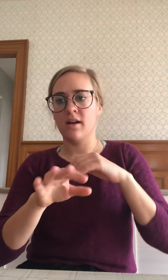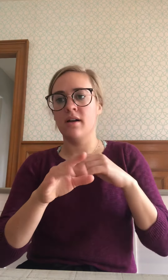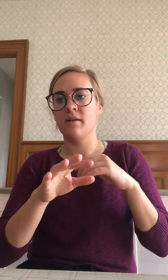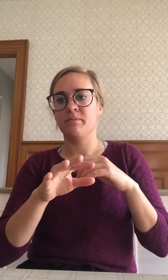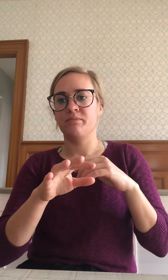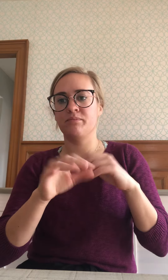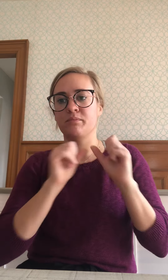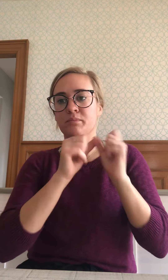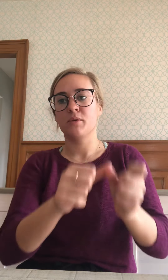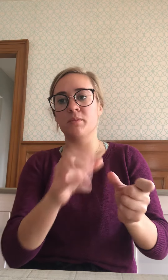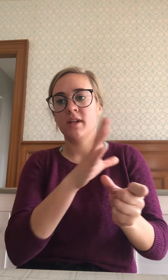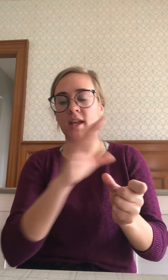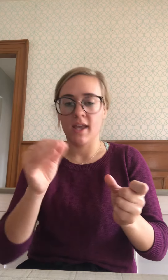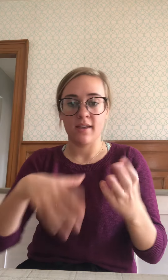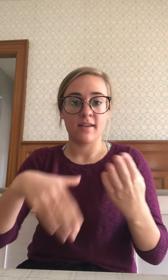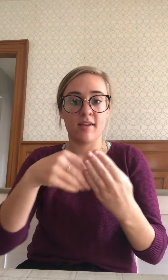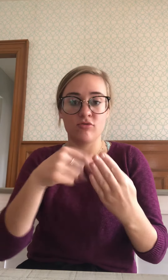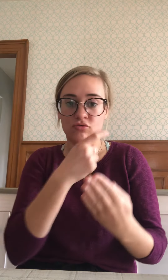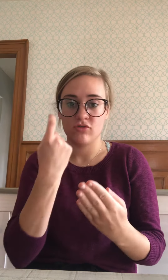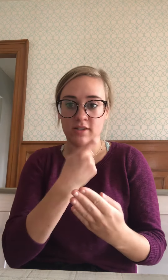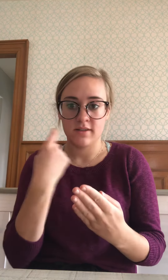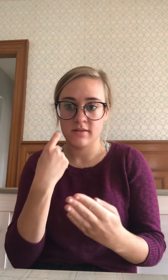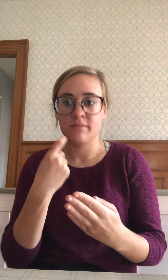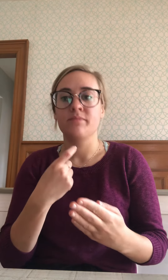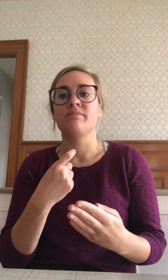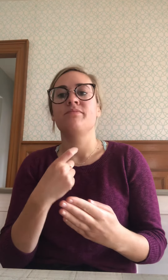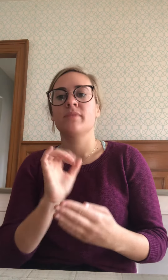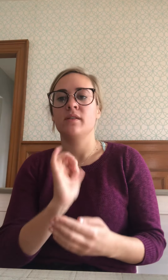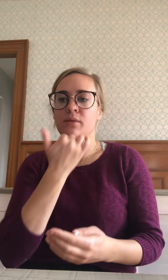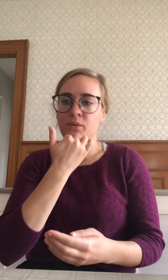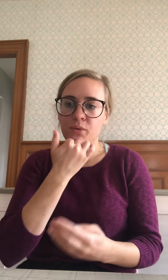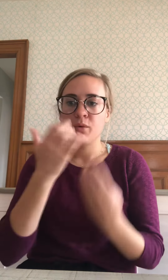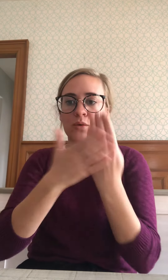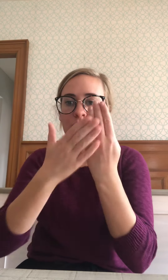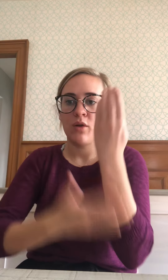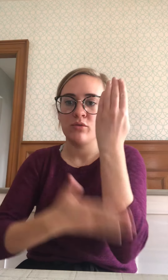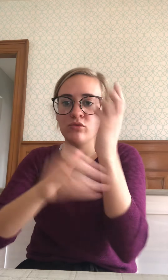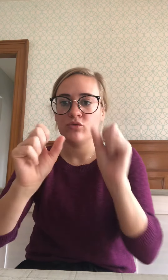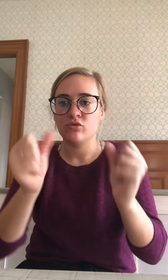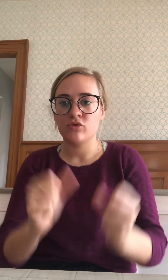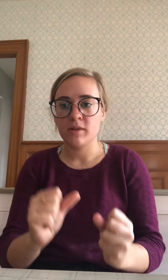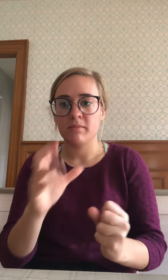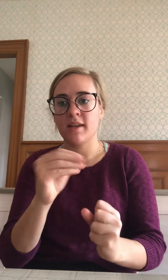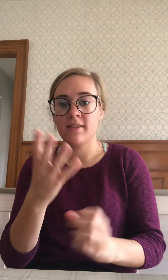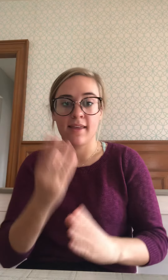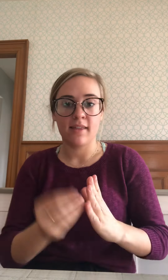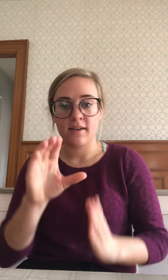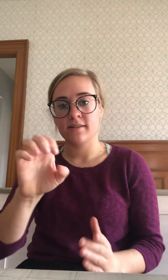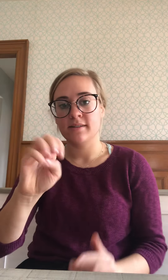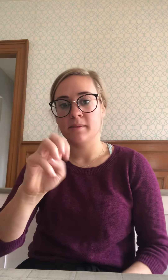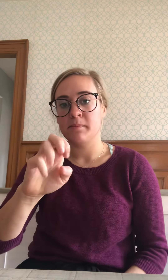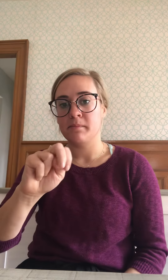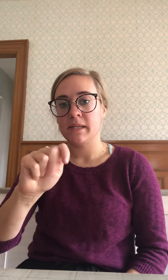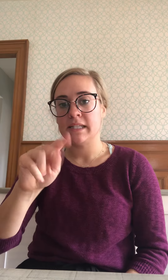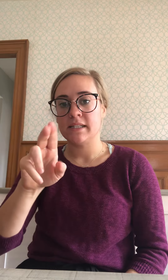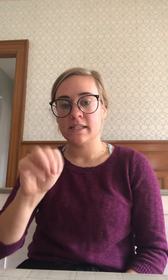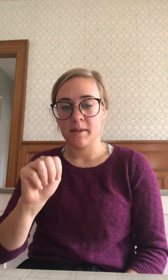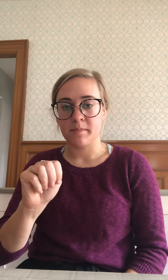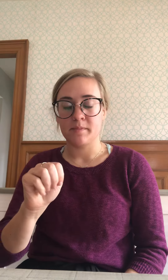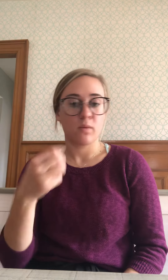lack cementum. The treatment is very complicated. One option would be to do dentures. Another treatment could